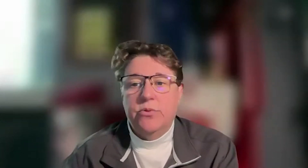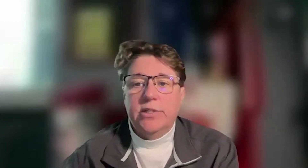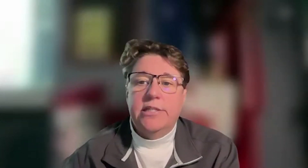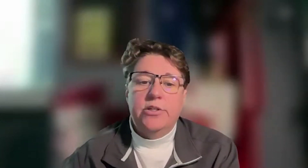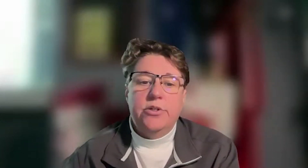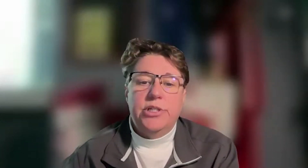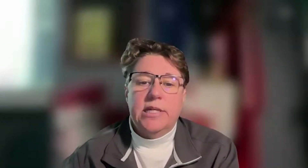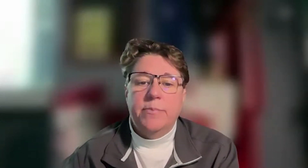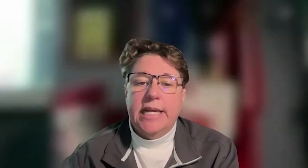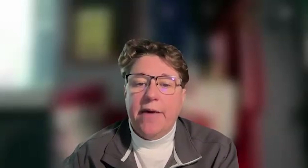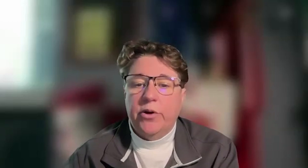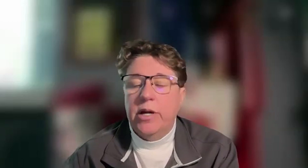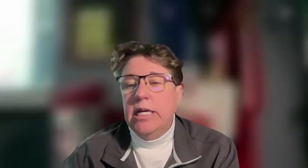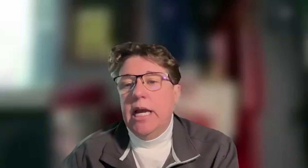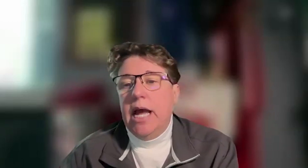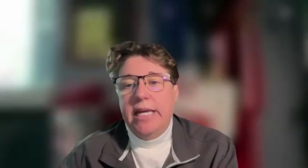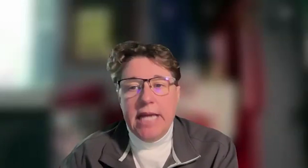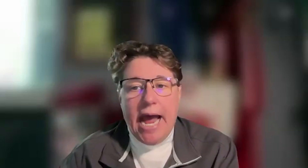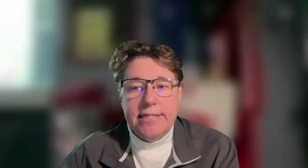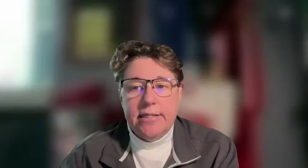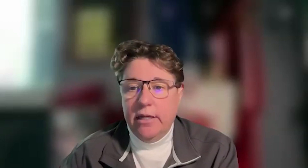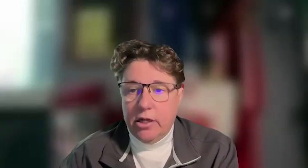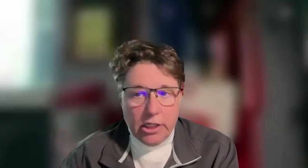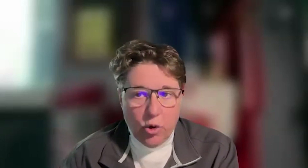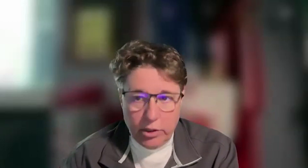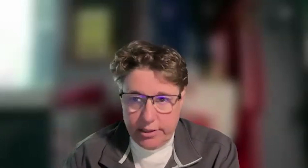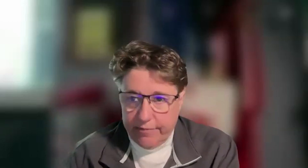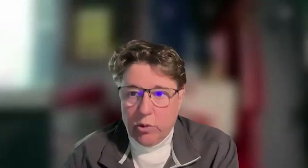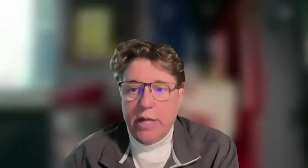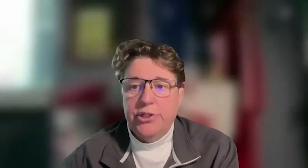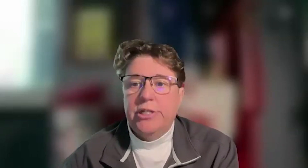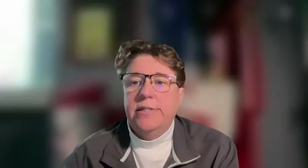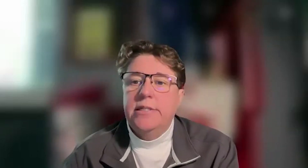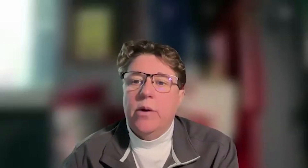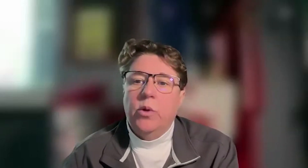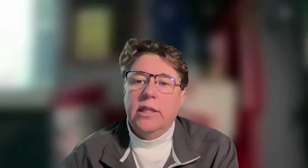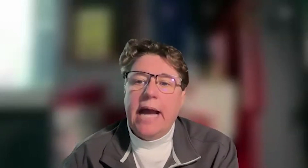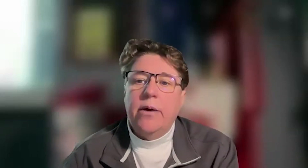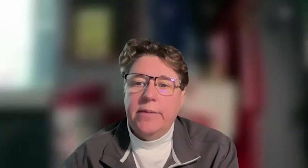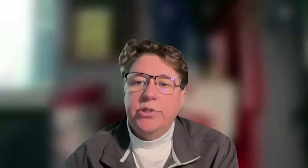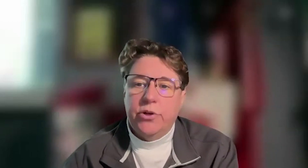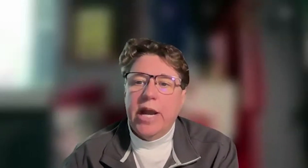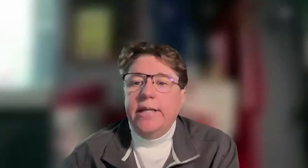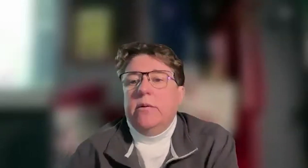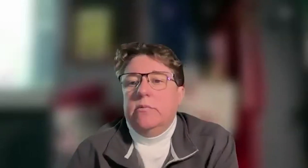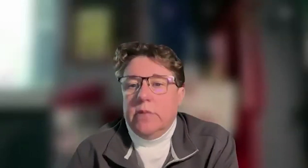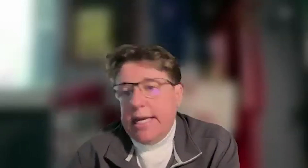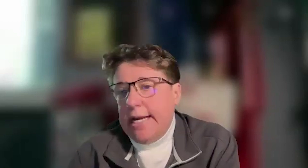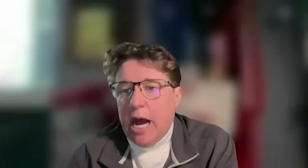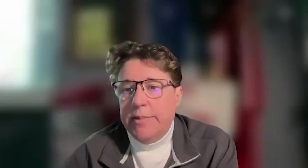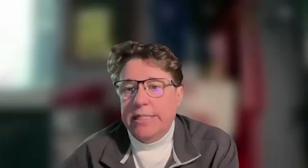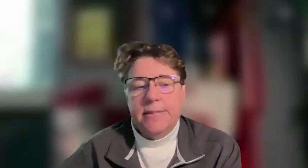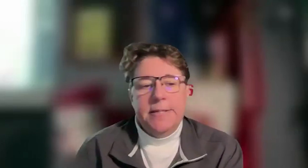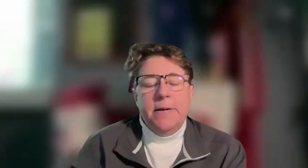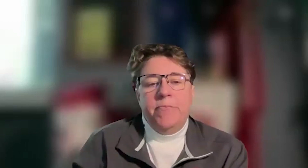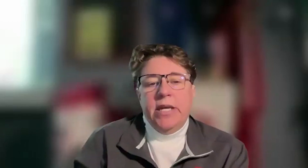entities, individuals, institutions come together and begin to ask the difficult questions that will allow them to create a